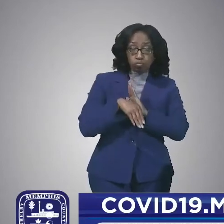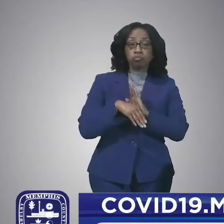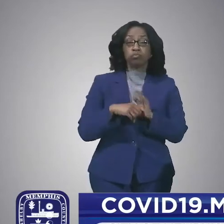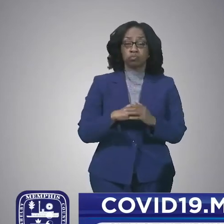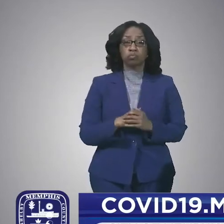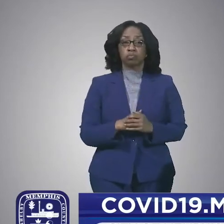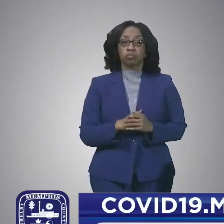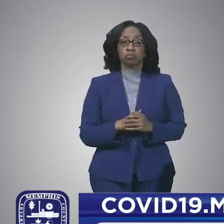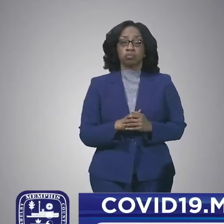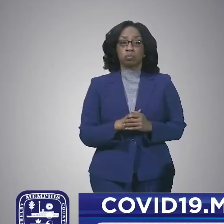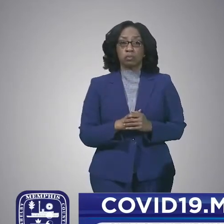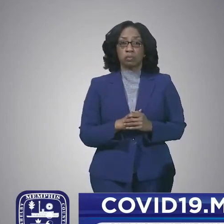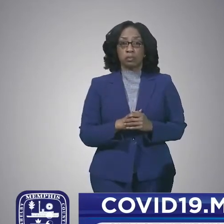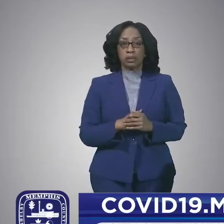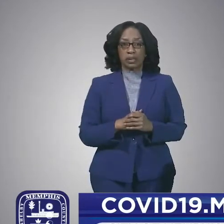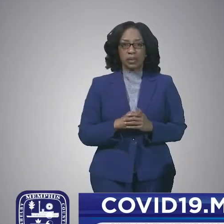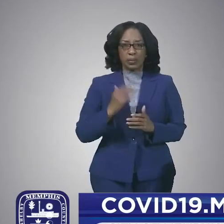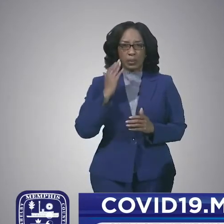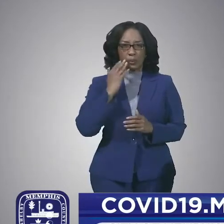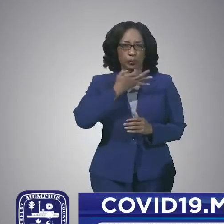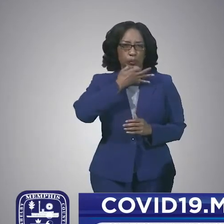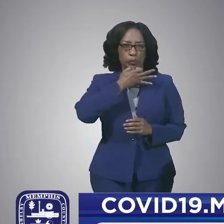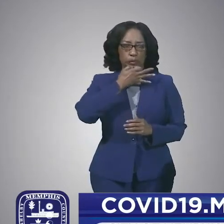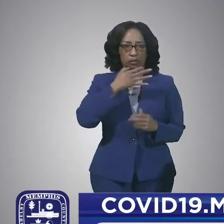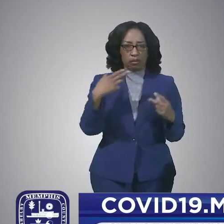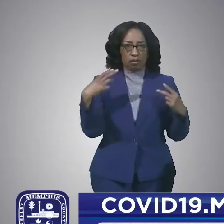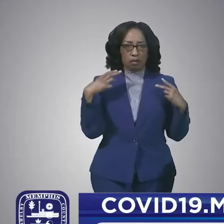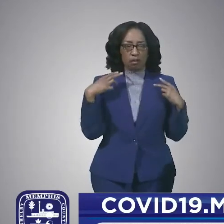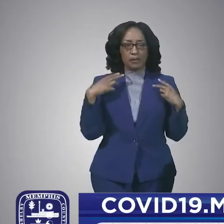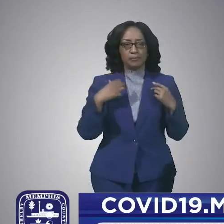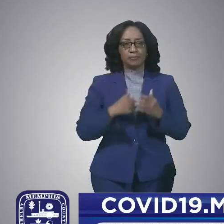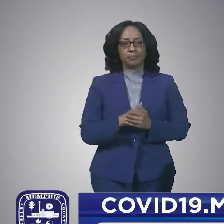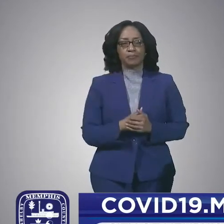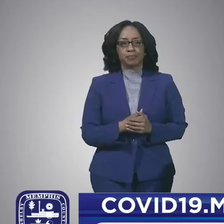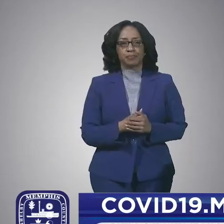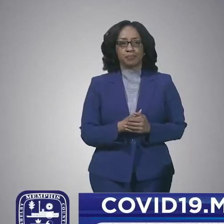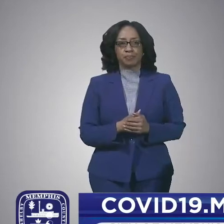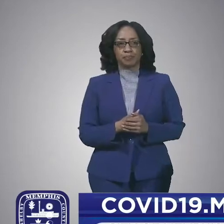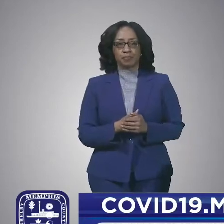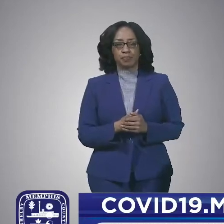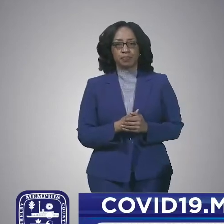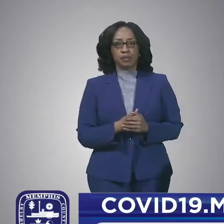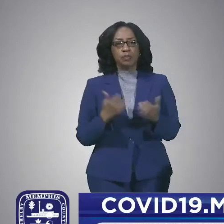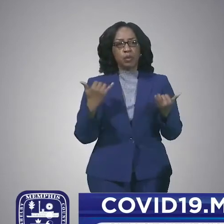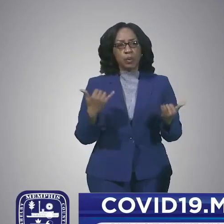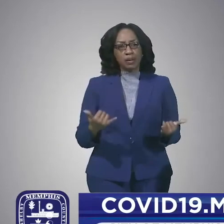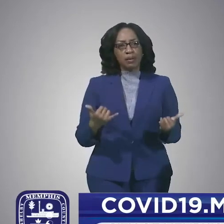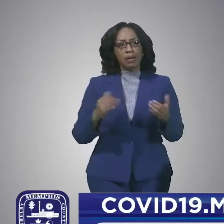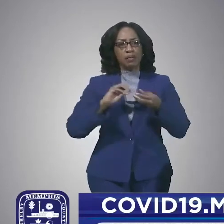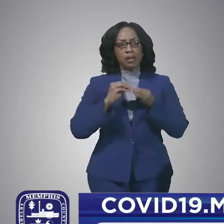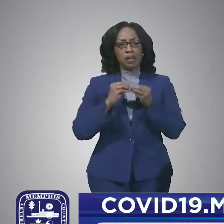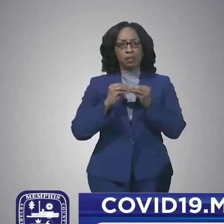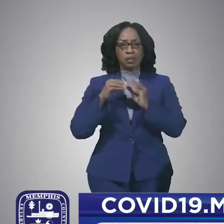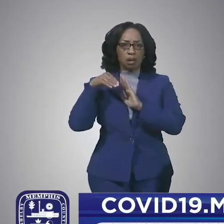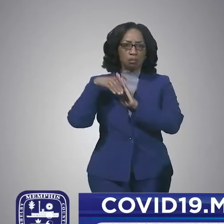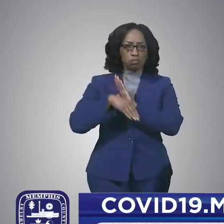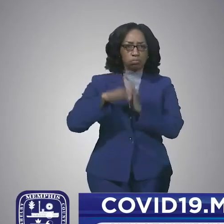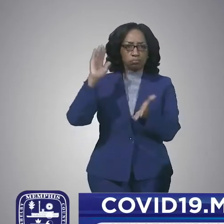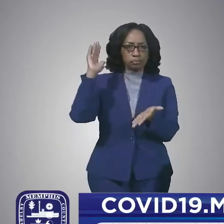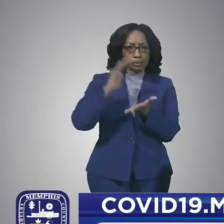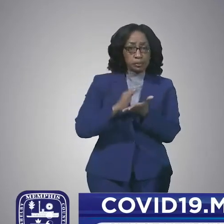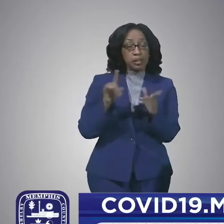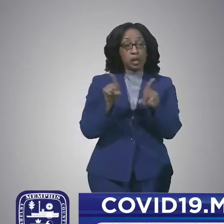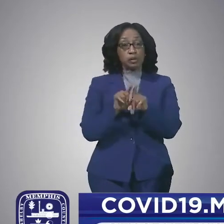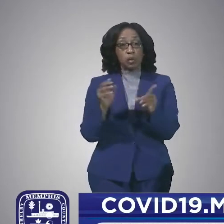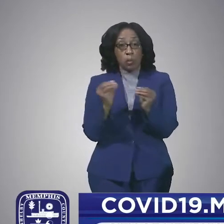ahead of holidays. What do you think contributes to that trend going down and the fact that more people are getting